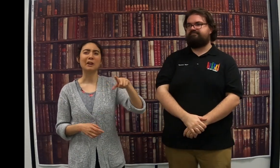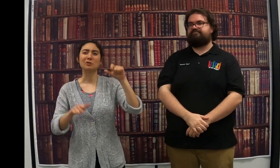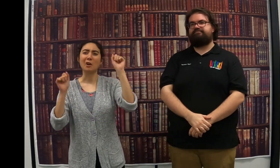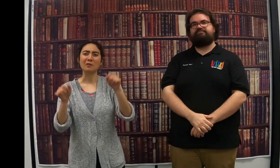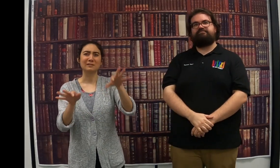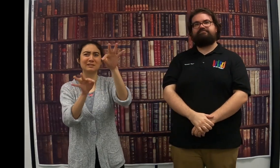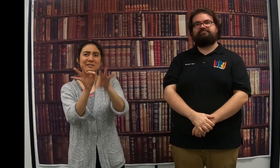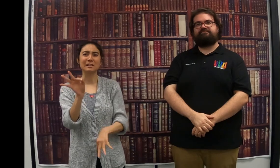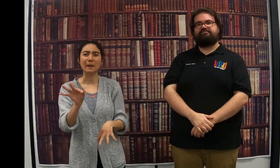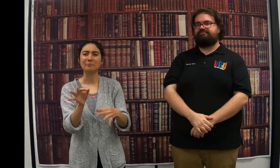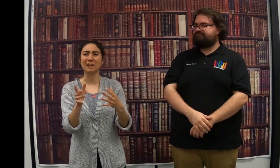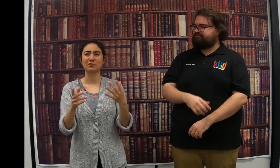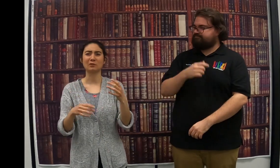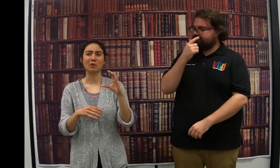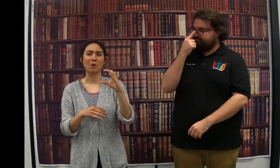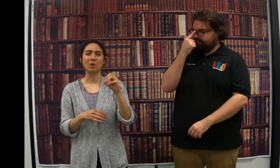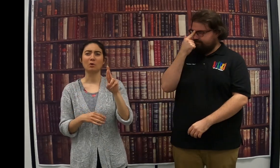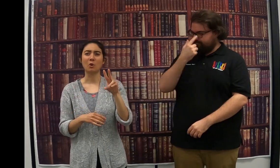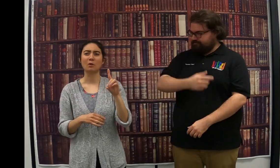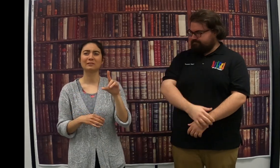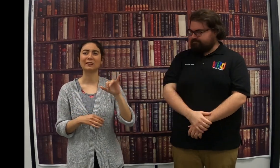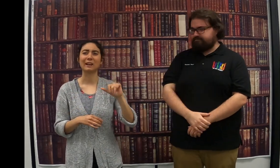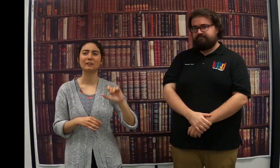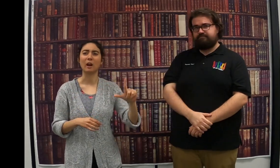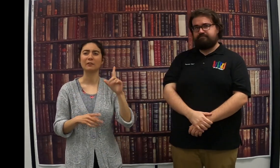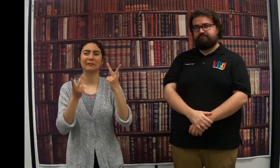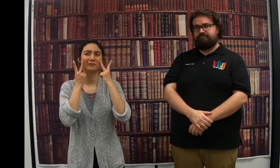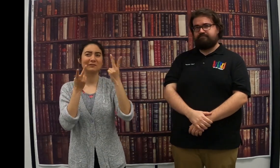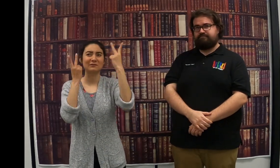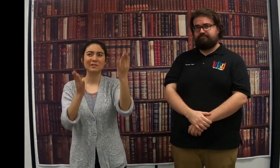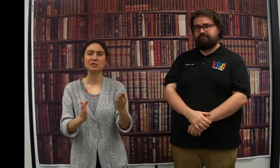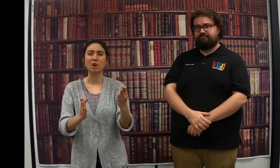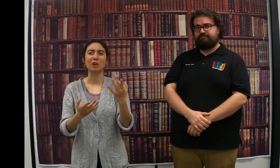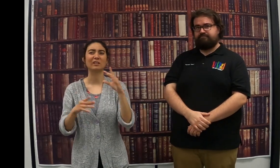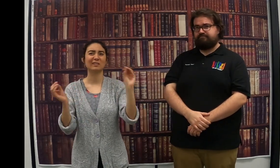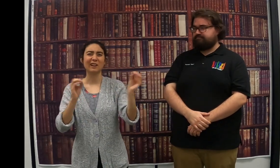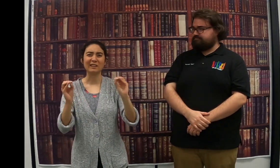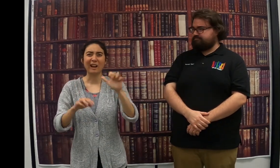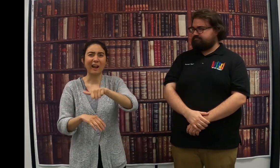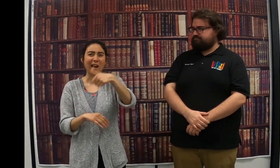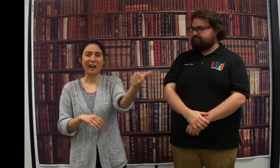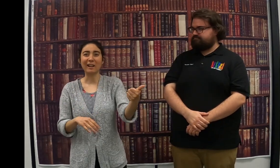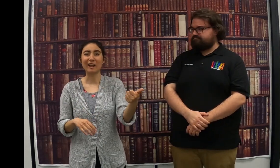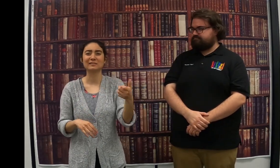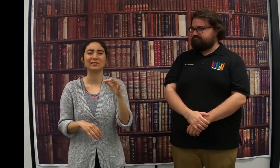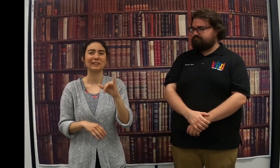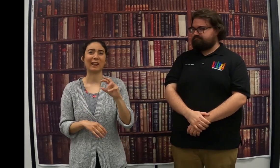They could simply be a cordial visitor. Nothing else has indicated they have a greater motive.